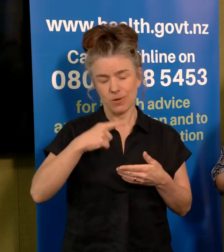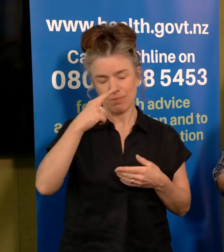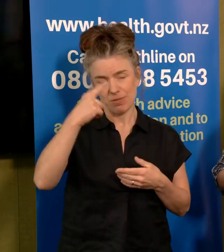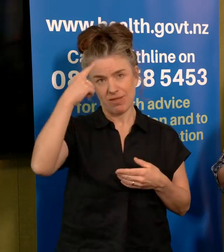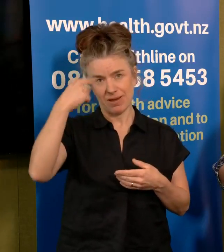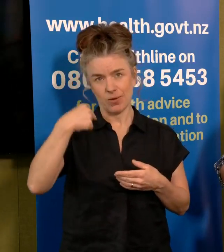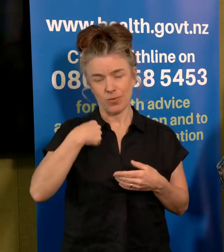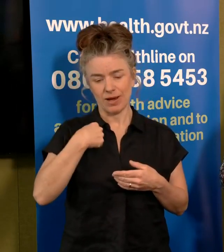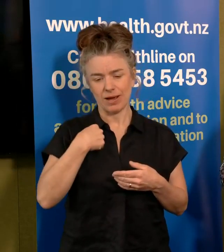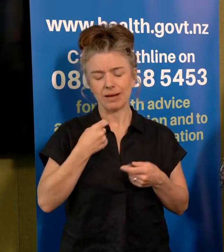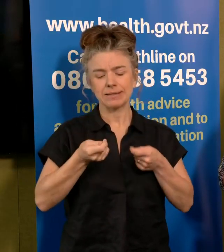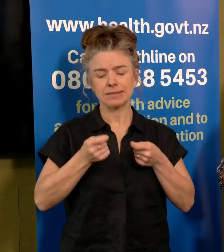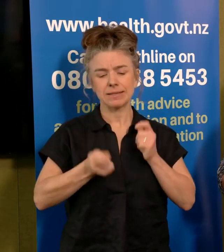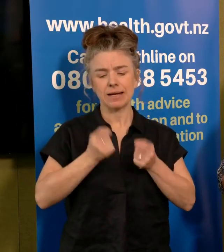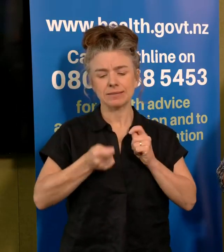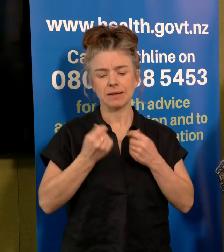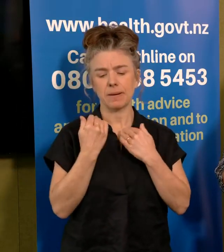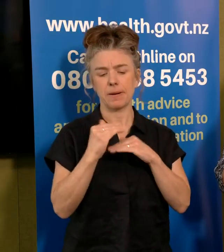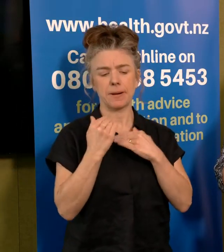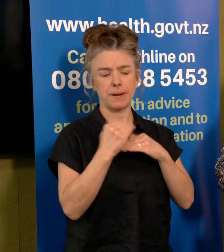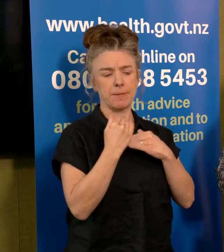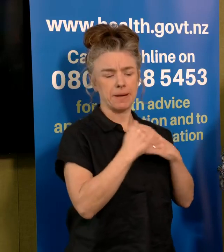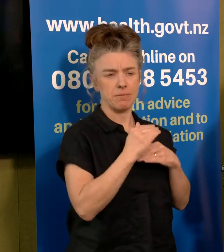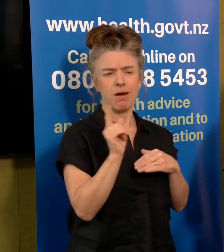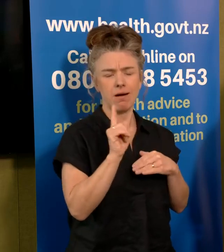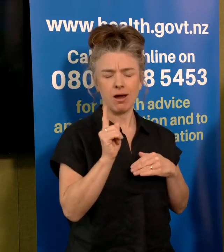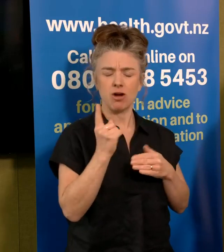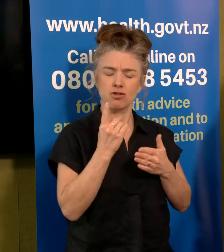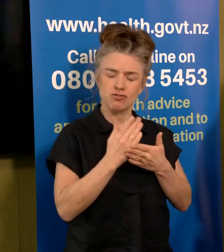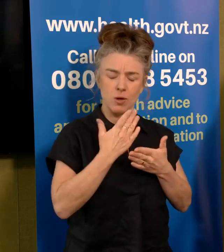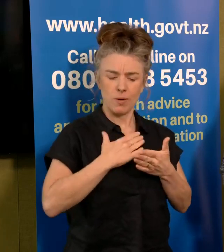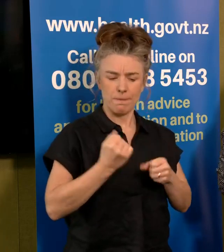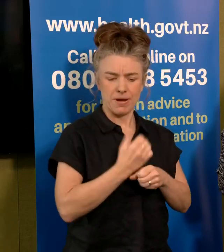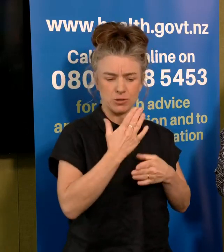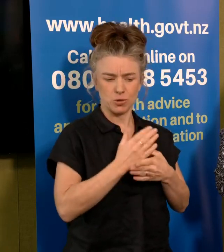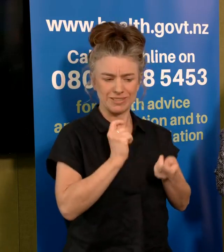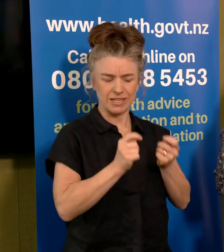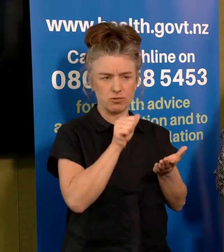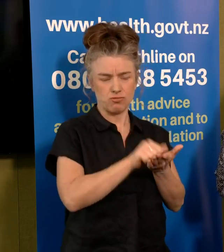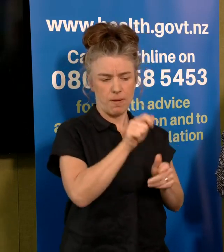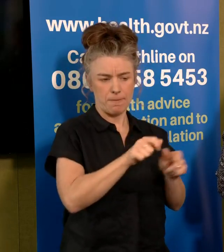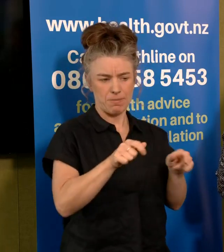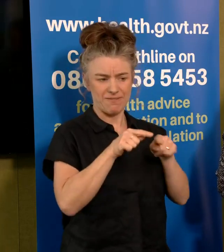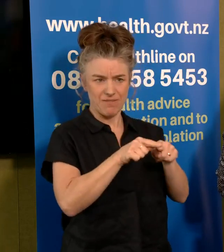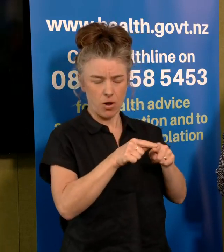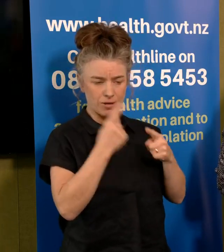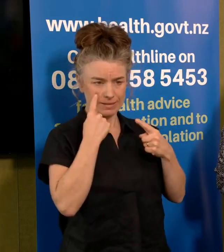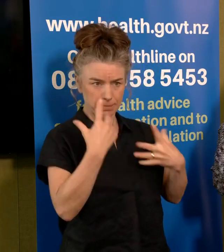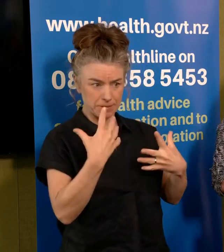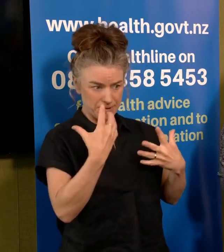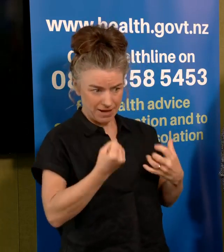in the appropriate circumstances to be able to make a clinical decision based on that result.